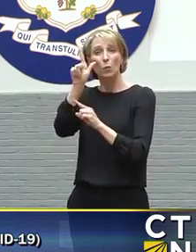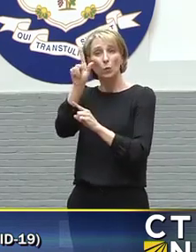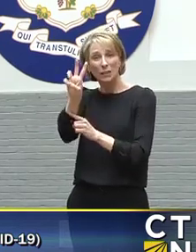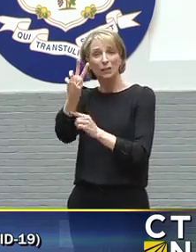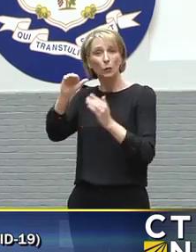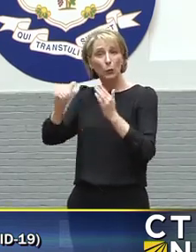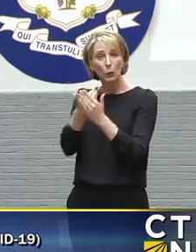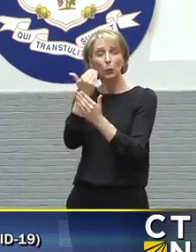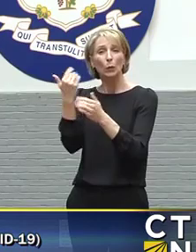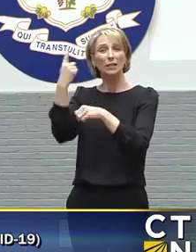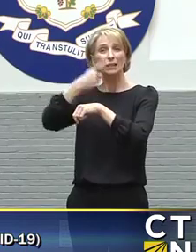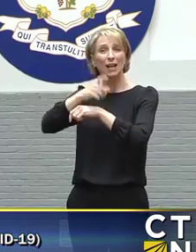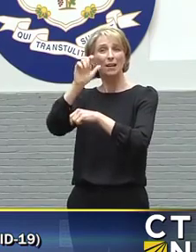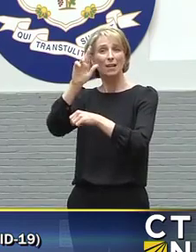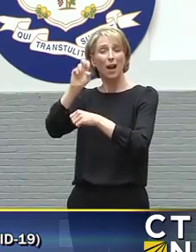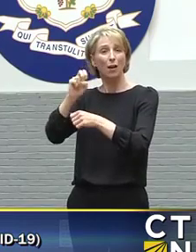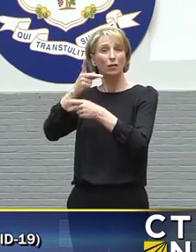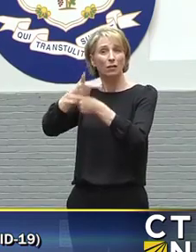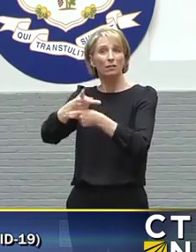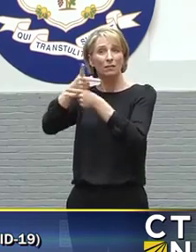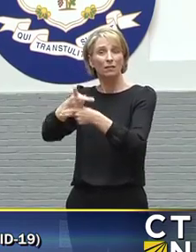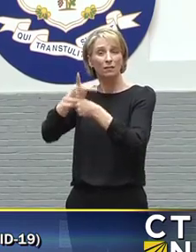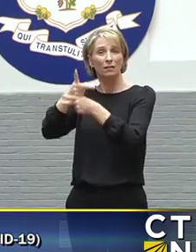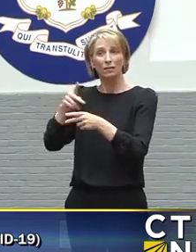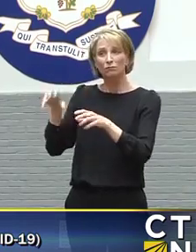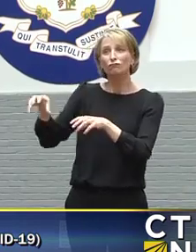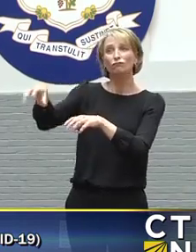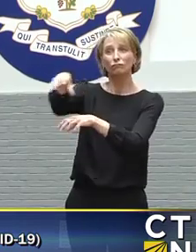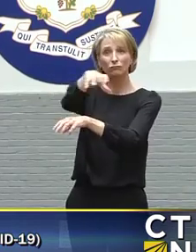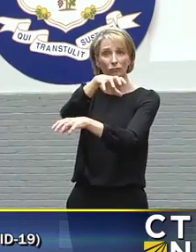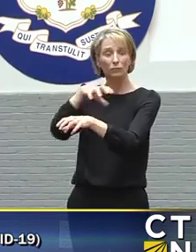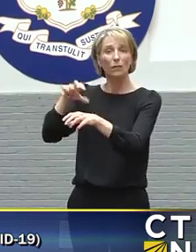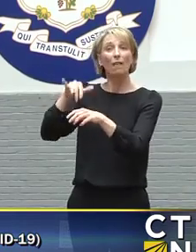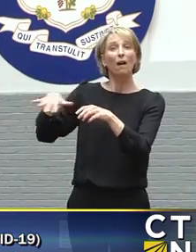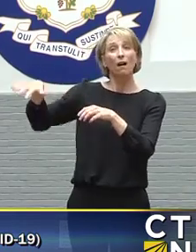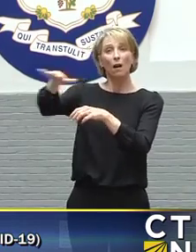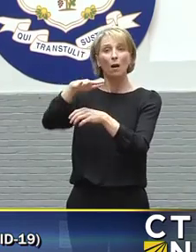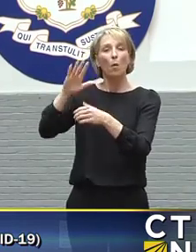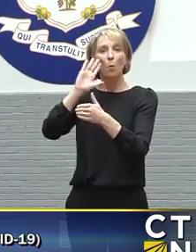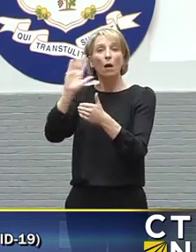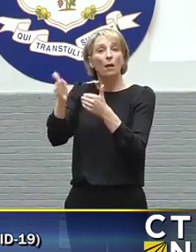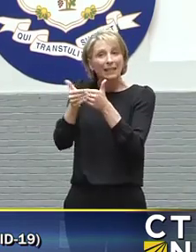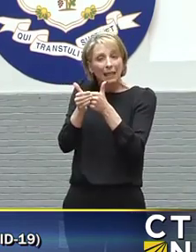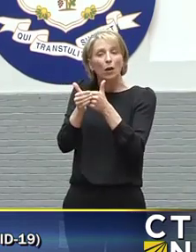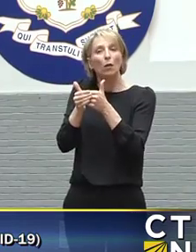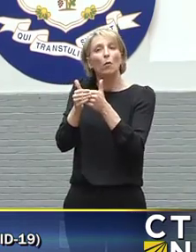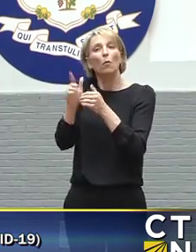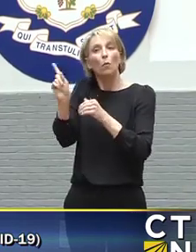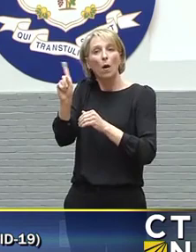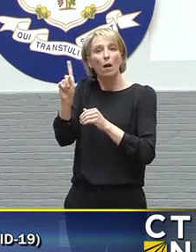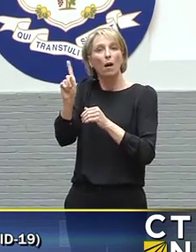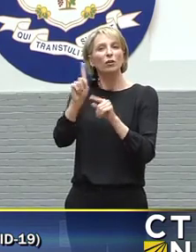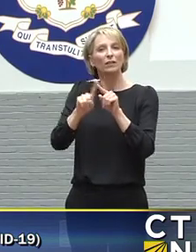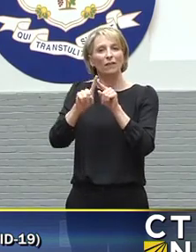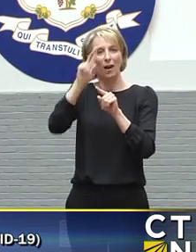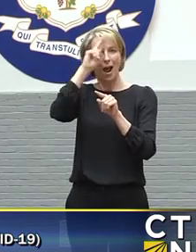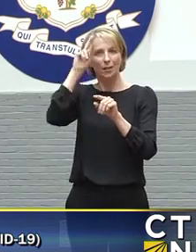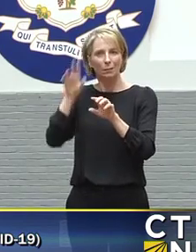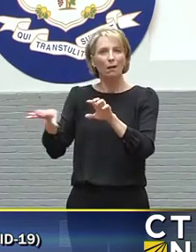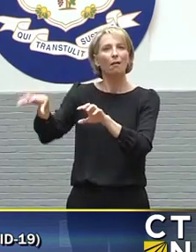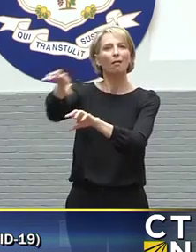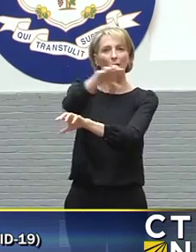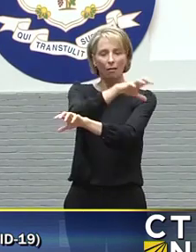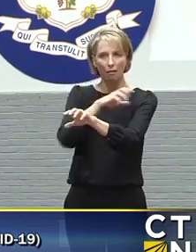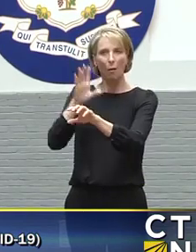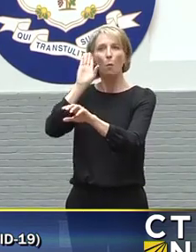daycare centers, 26 daycare facilities that will be nearby or adjacent to our different hospitals.